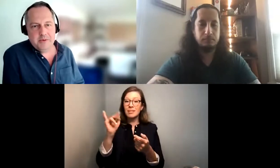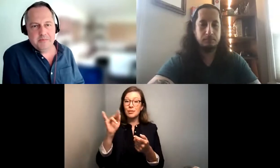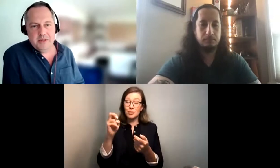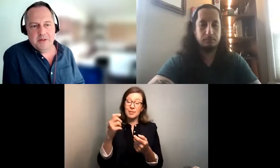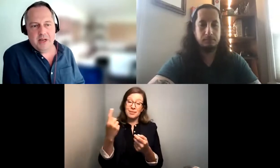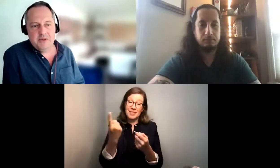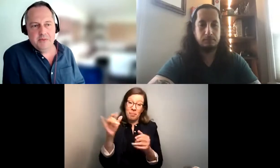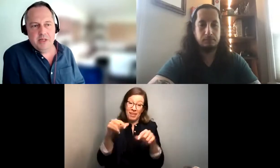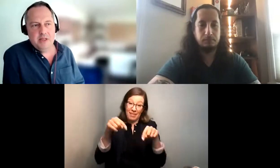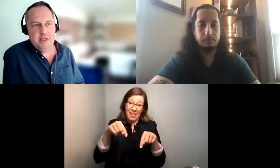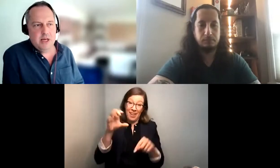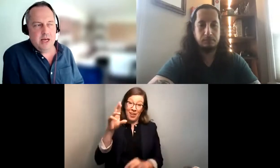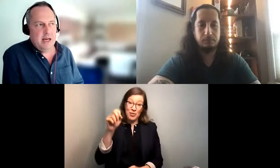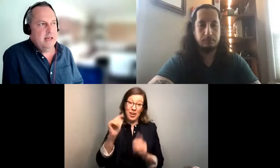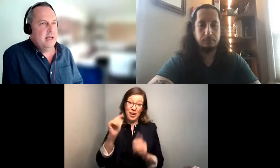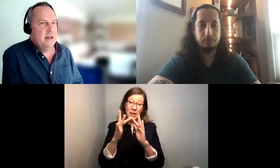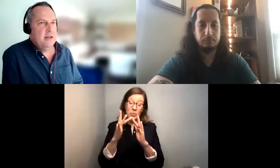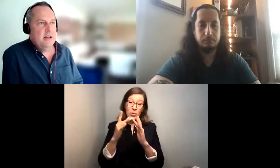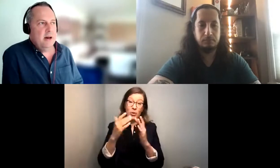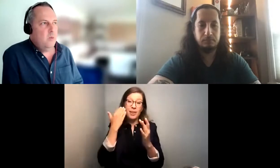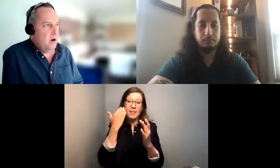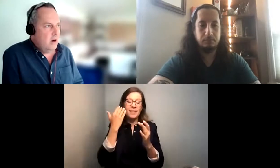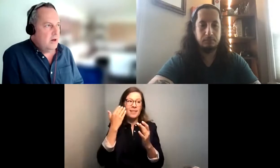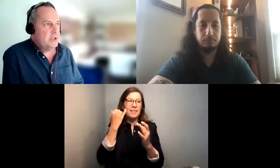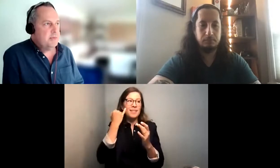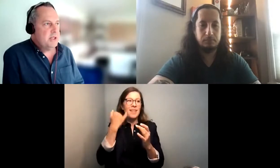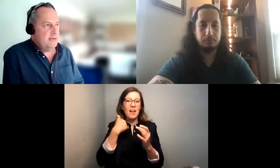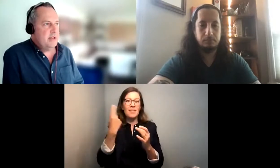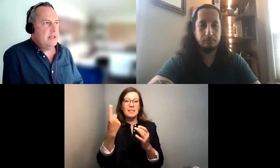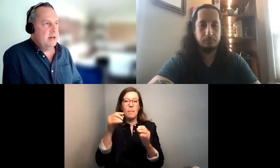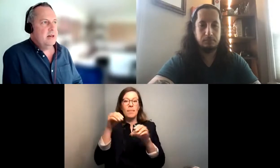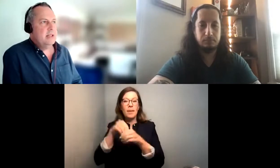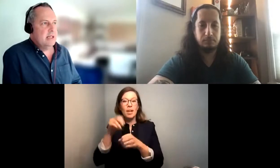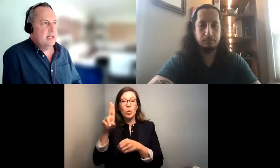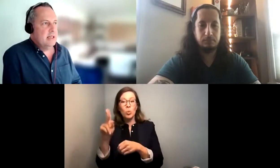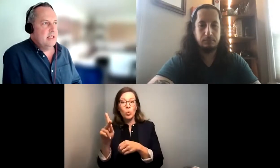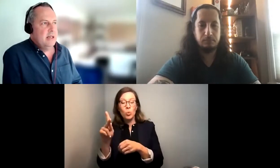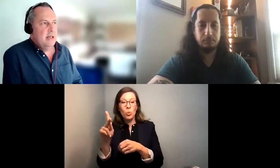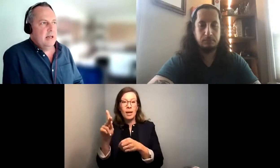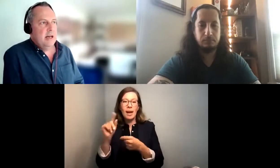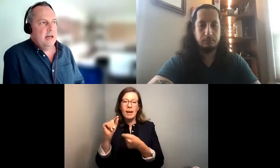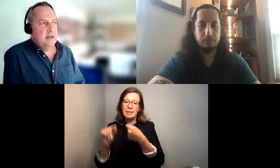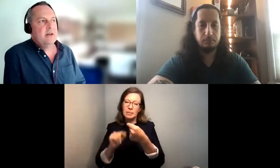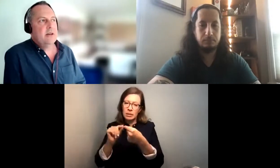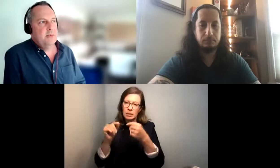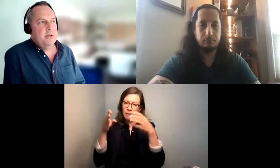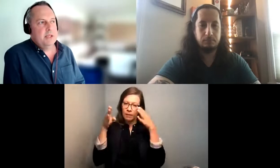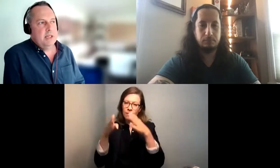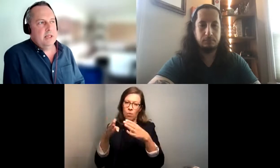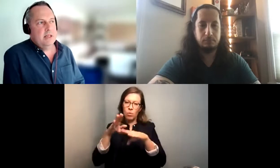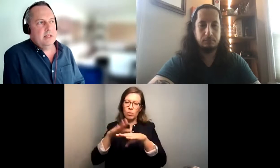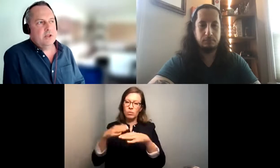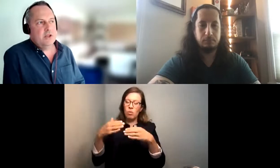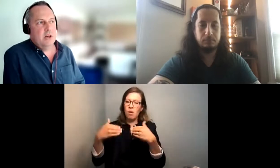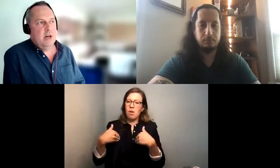know, to have something in the UK that was specifically targeting that younger